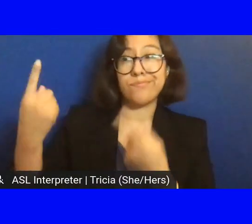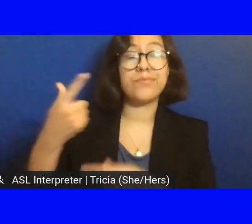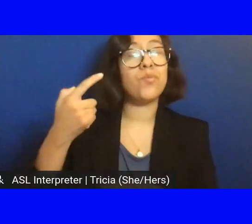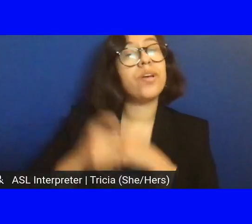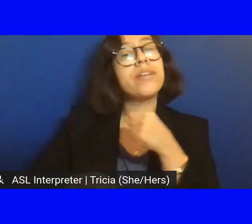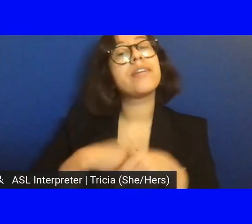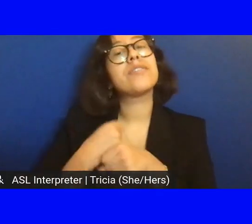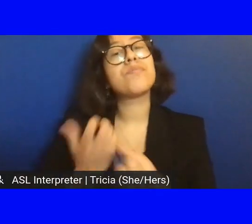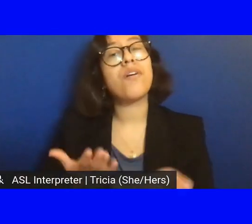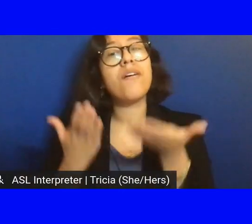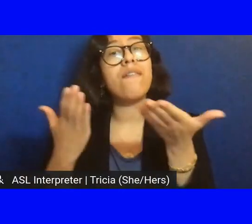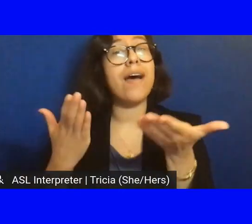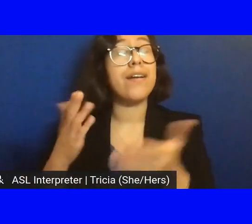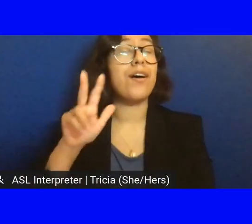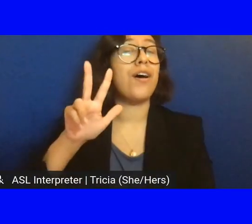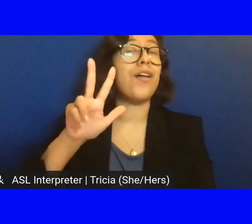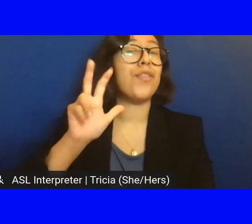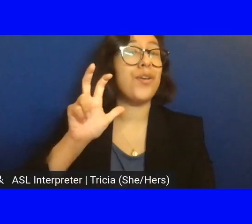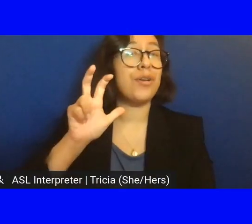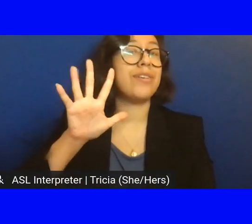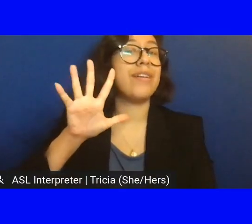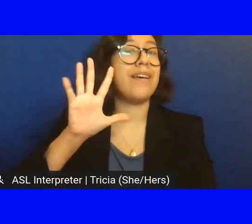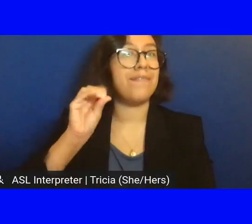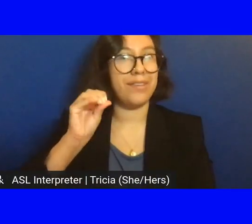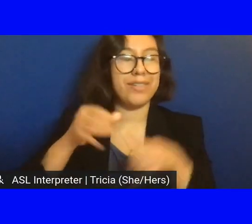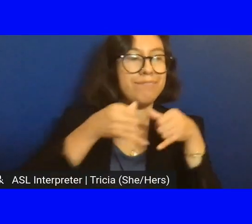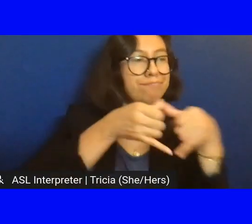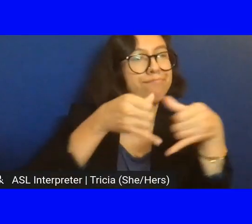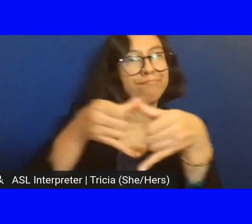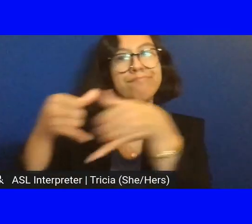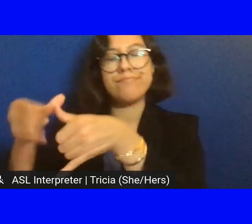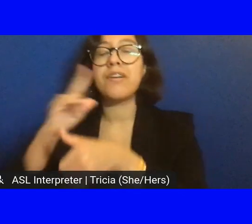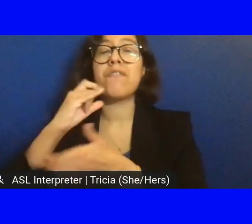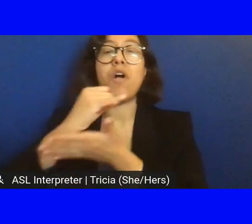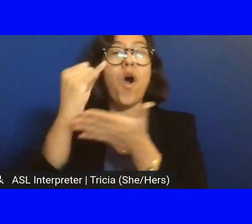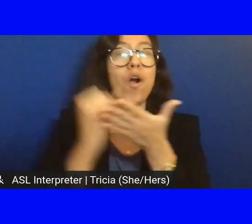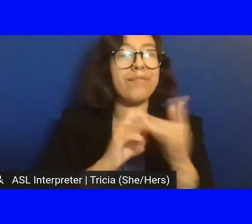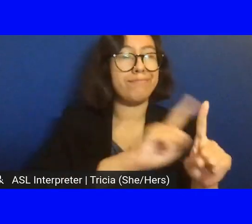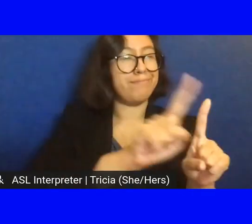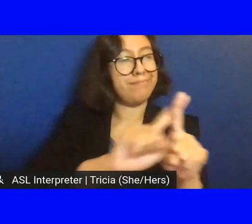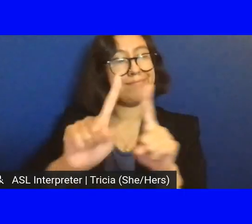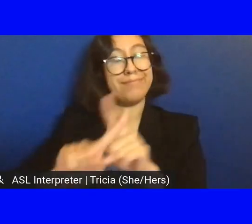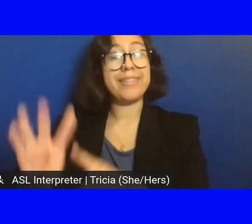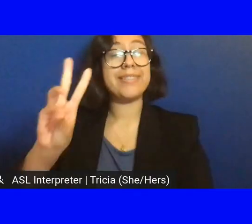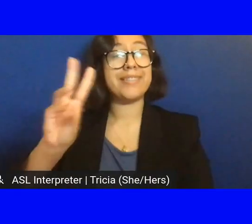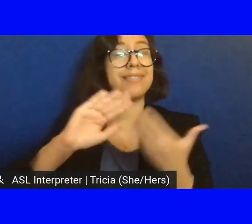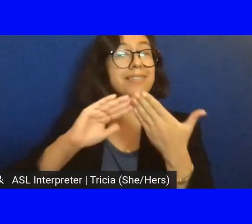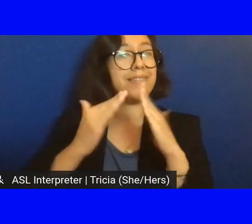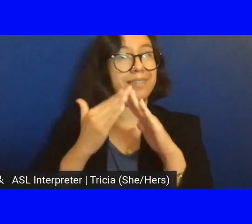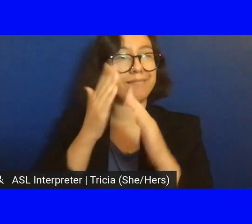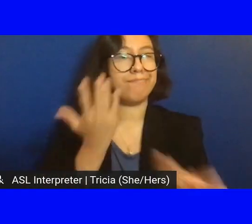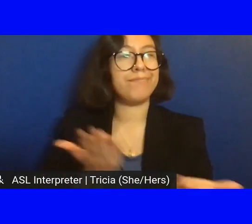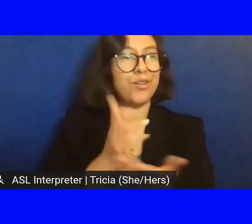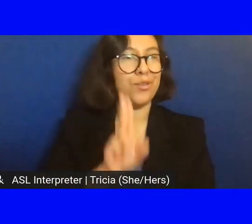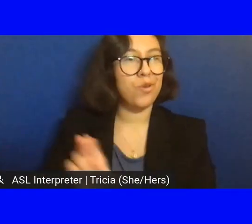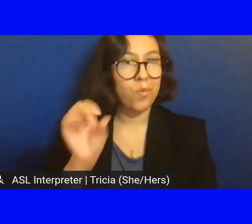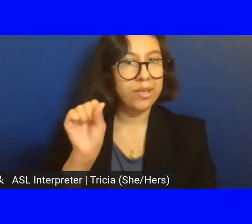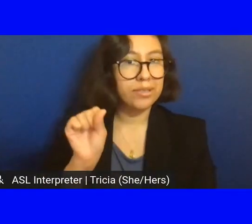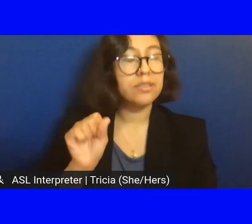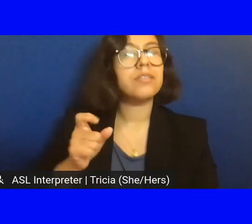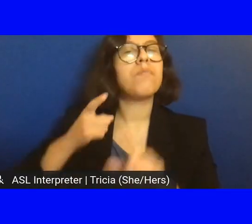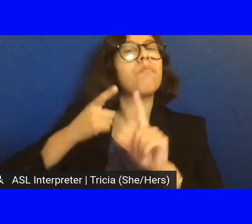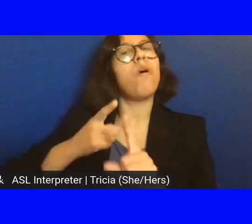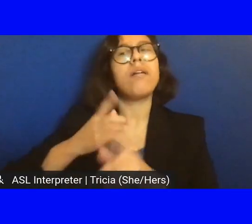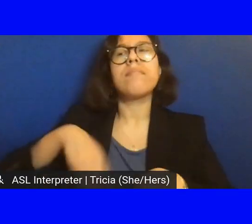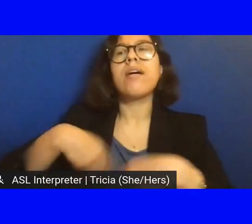we have provided almost 350 Artadia Awards to artists in six cities across the United States. Our aim is to provide